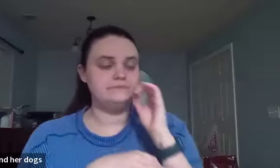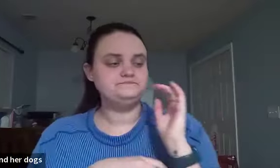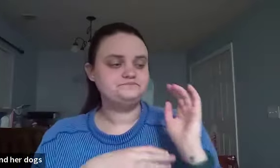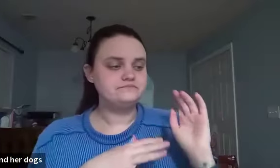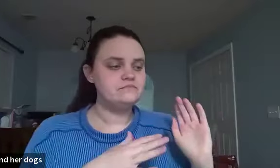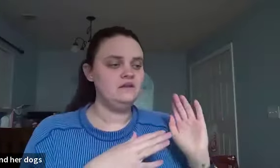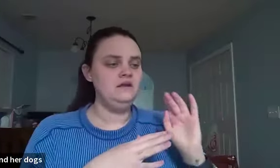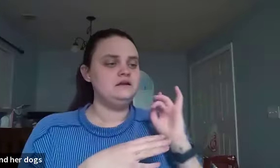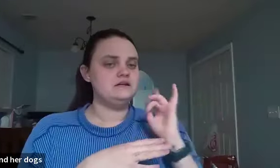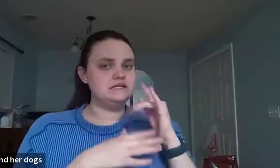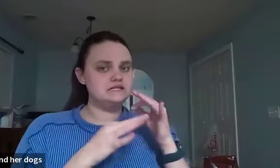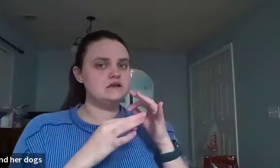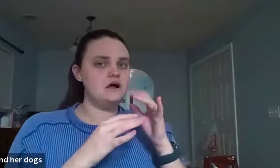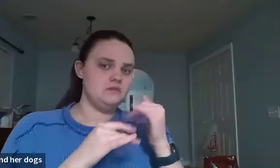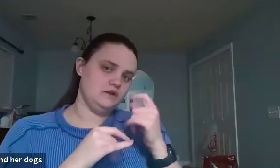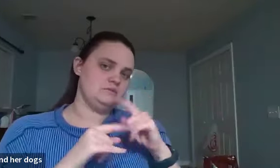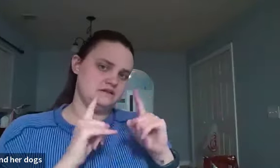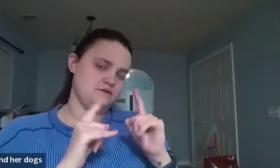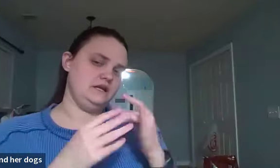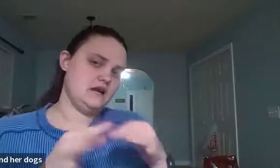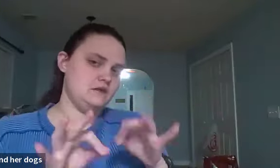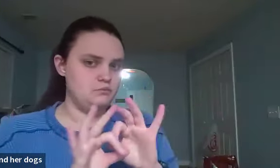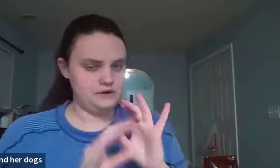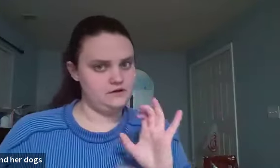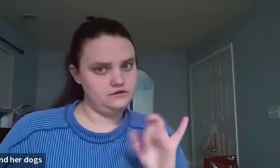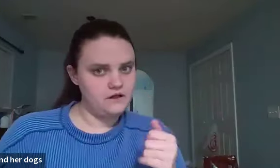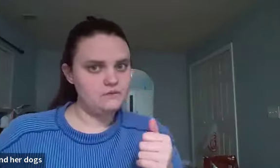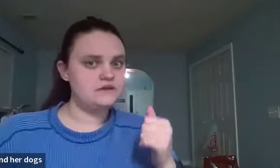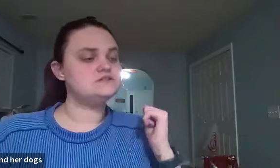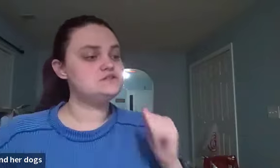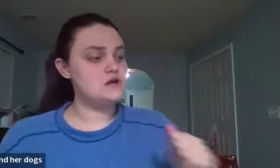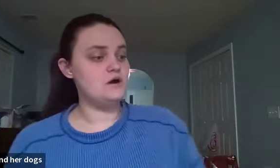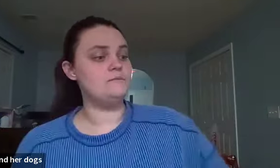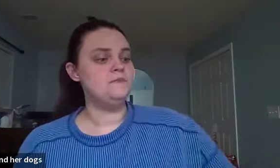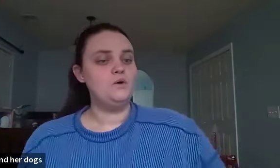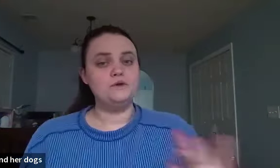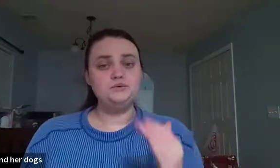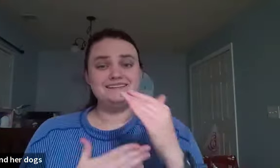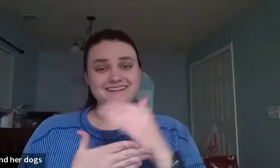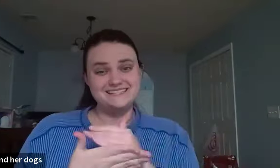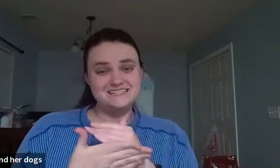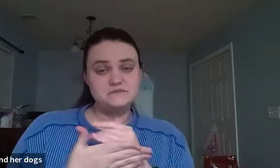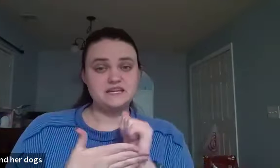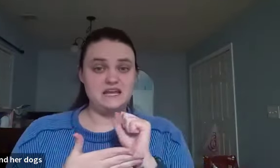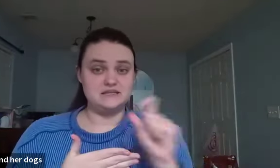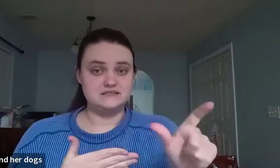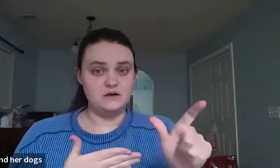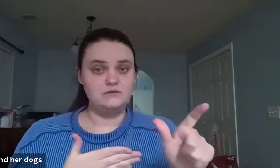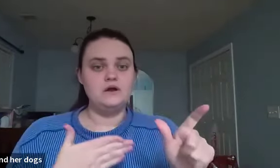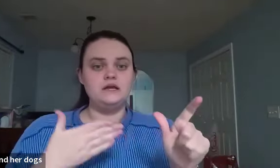okay? Because that is a little bit different and it's kind of important how you follow with it. So when you are listing something in ASL,